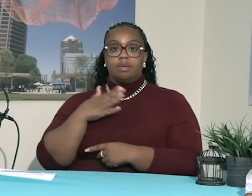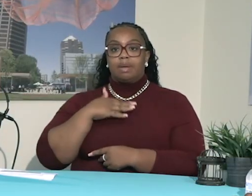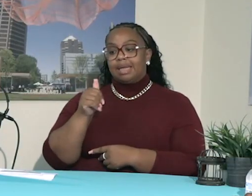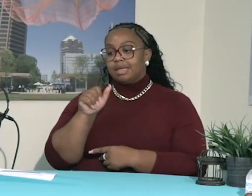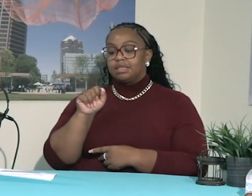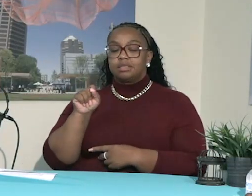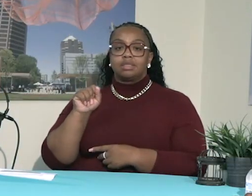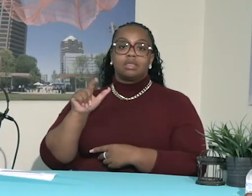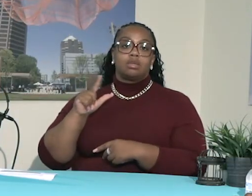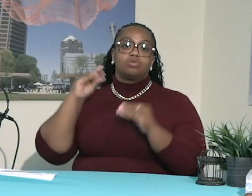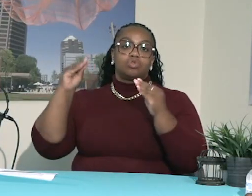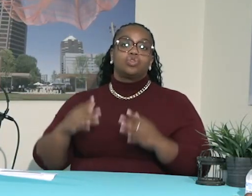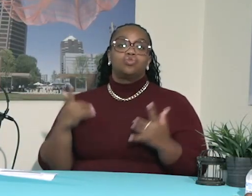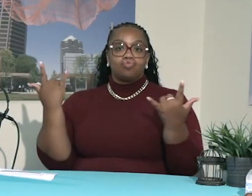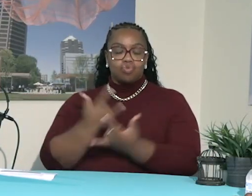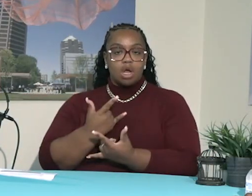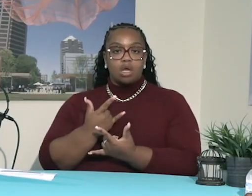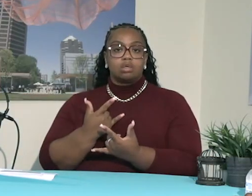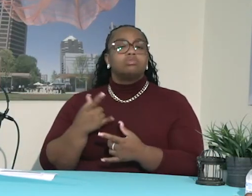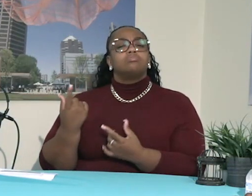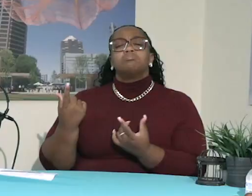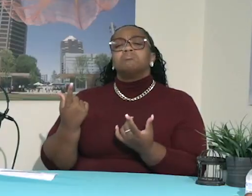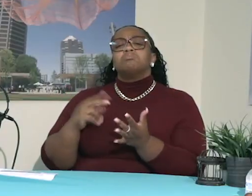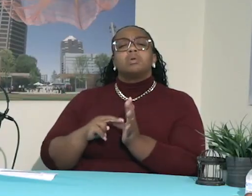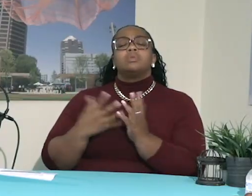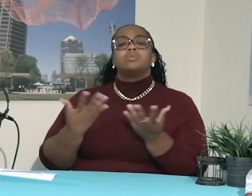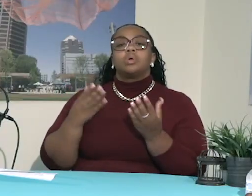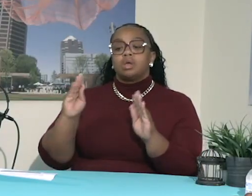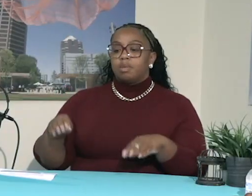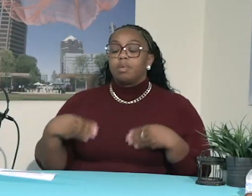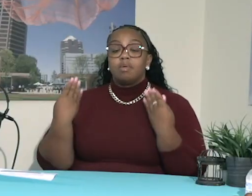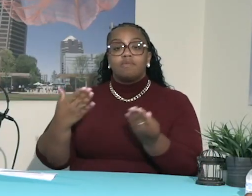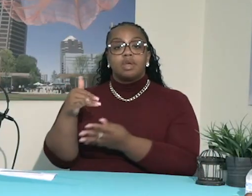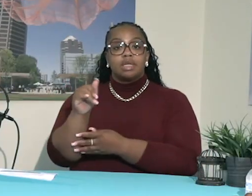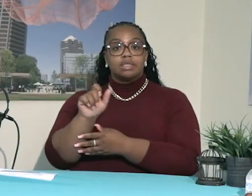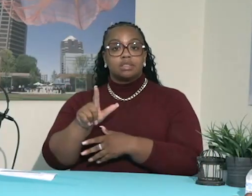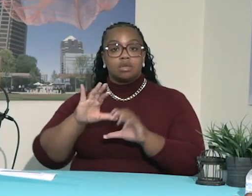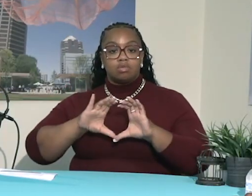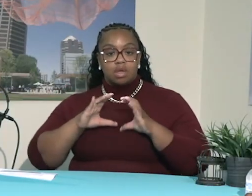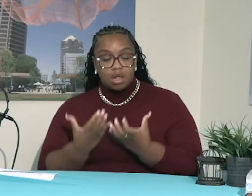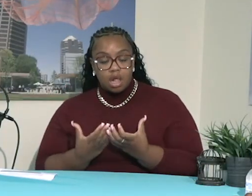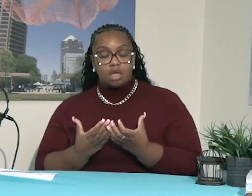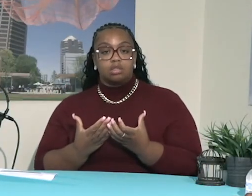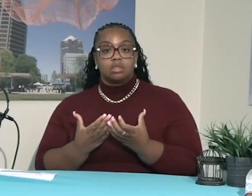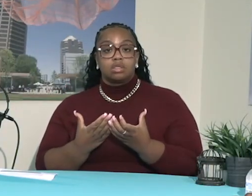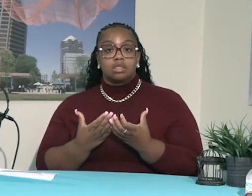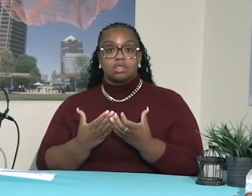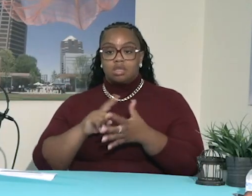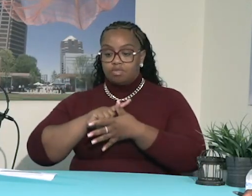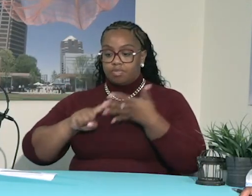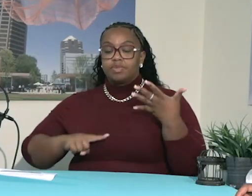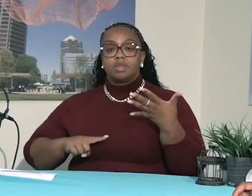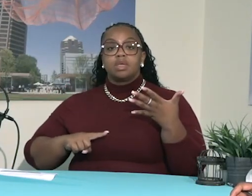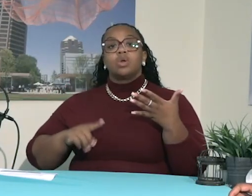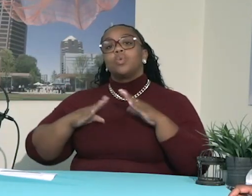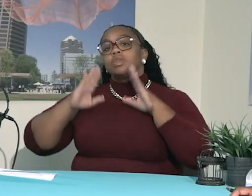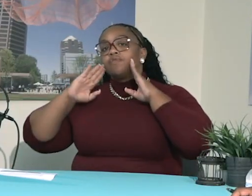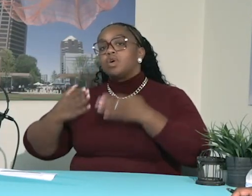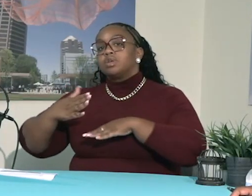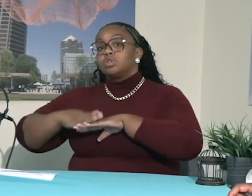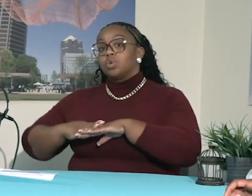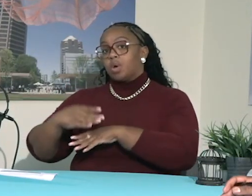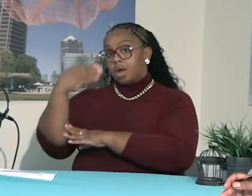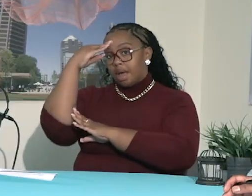Sign Language classes, and exposure to inclusion for various communities with a focus on Black and Brown